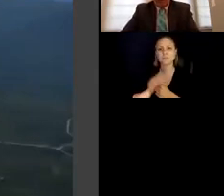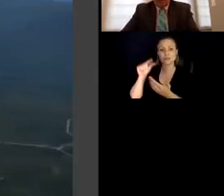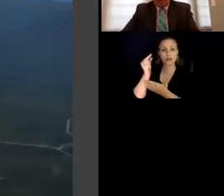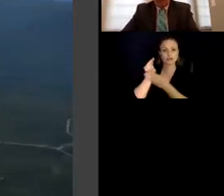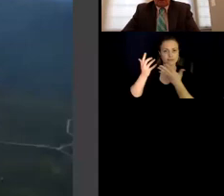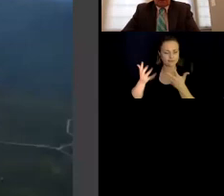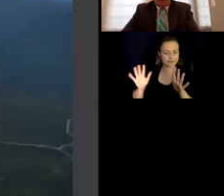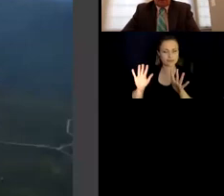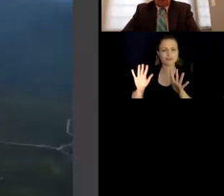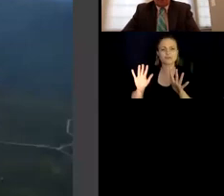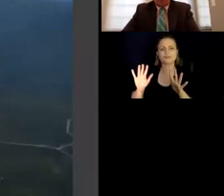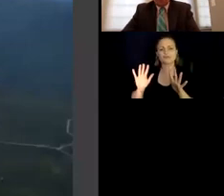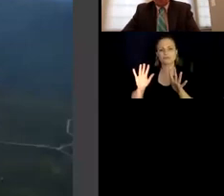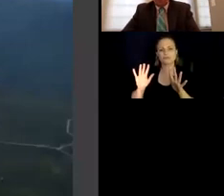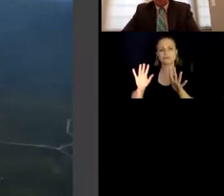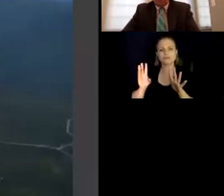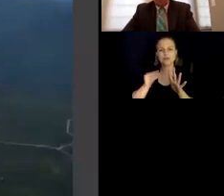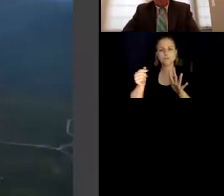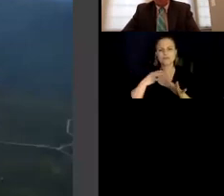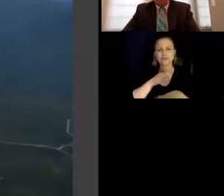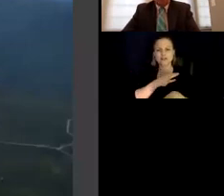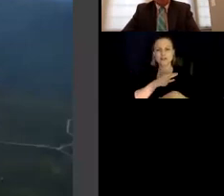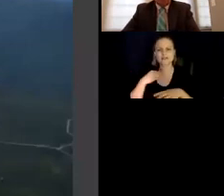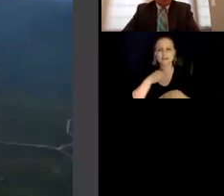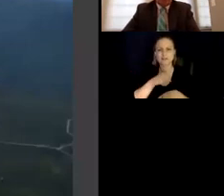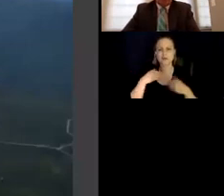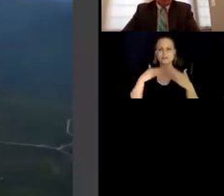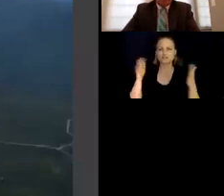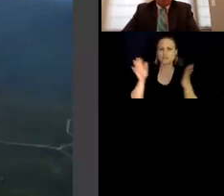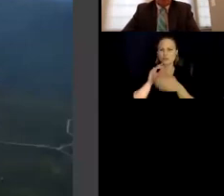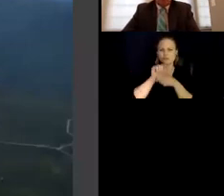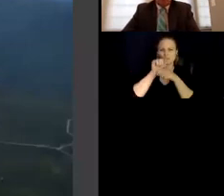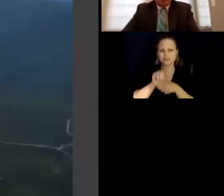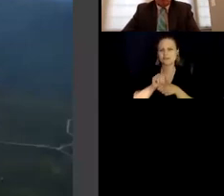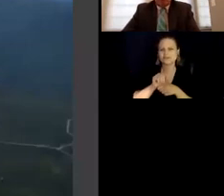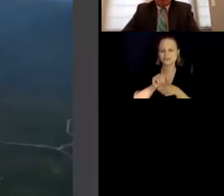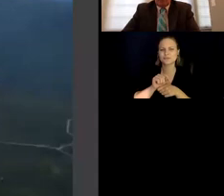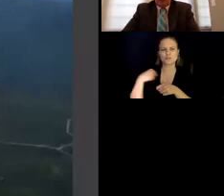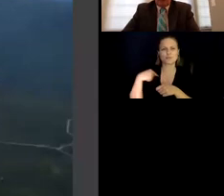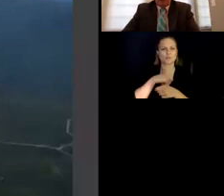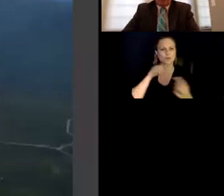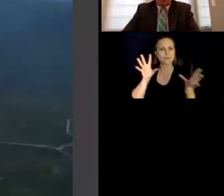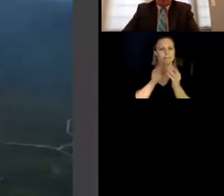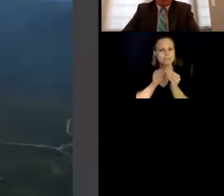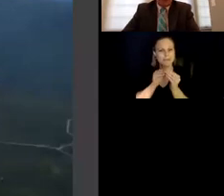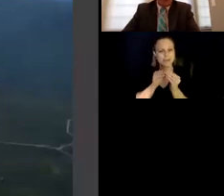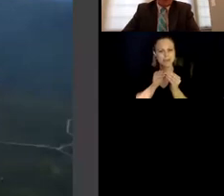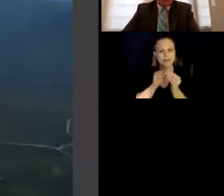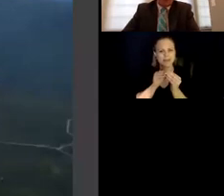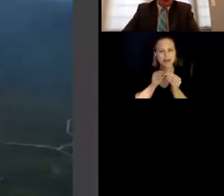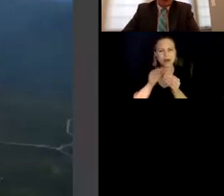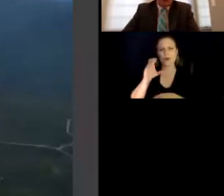graduation, a few faculty members had a small tradition that we would meet in O'Connor's Irish